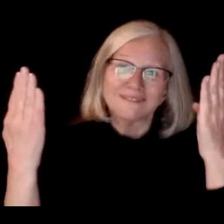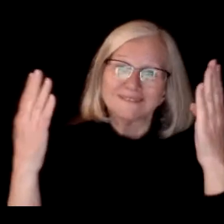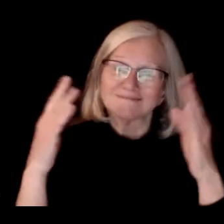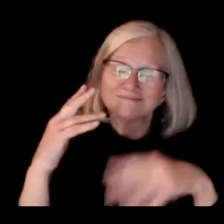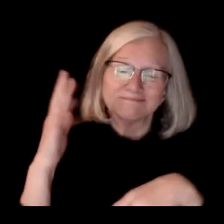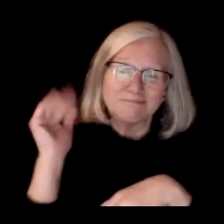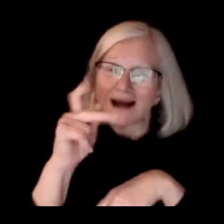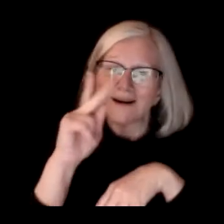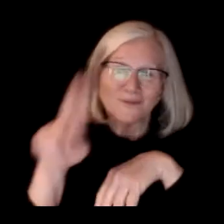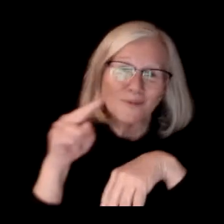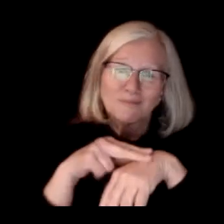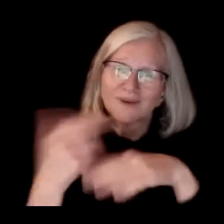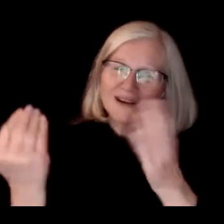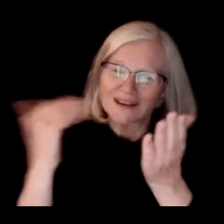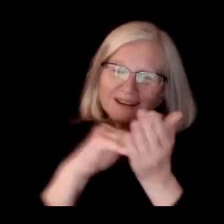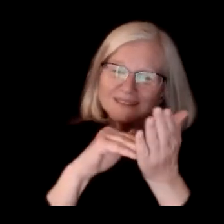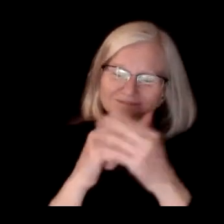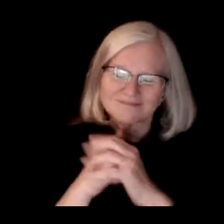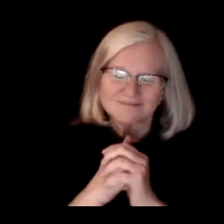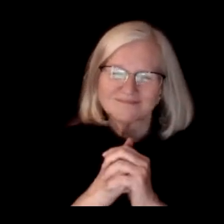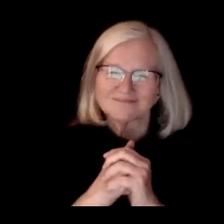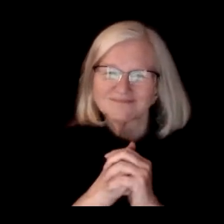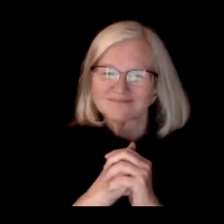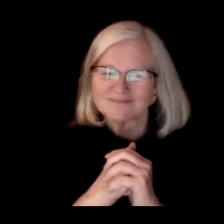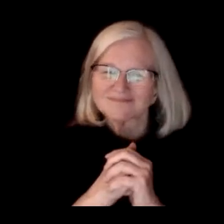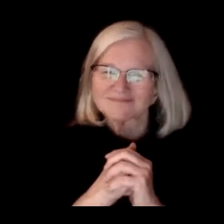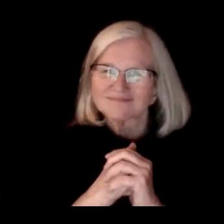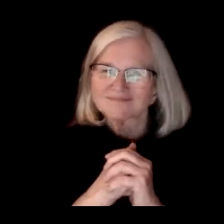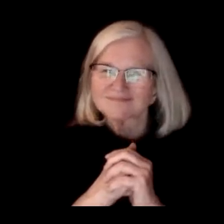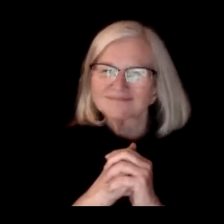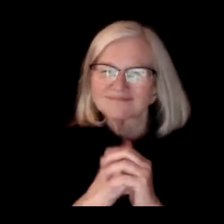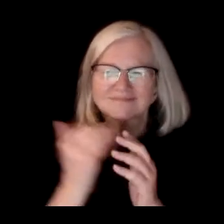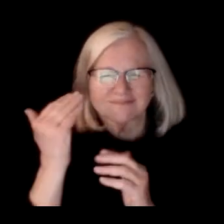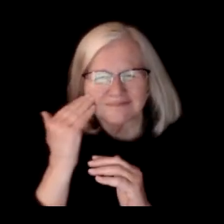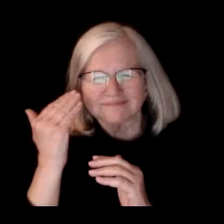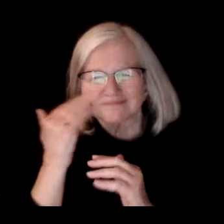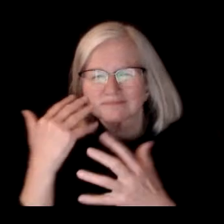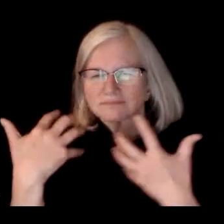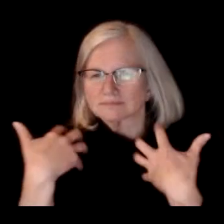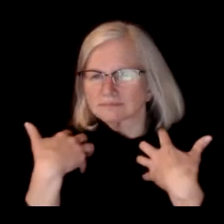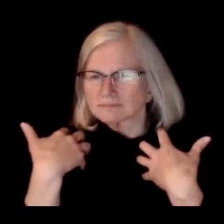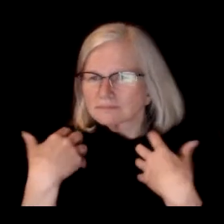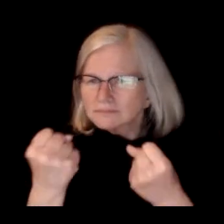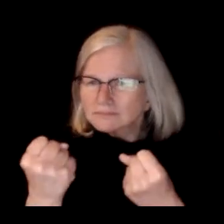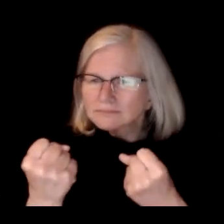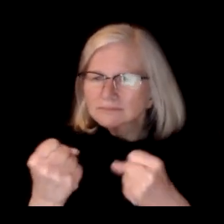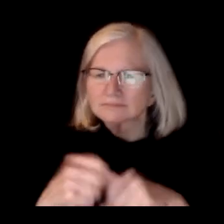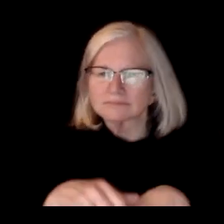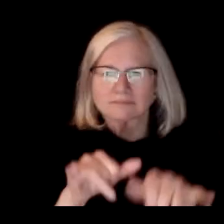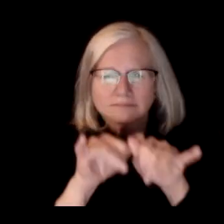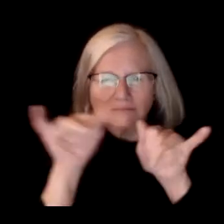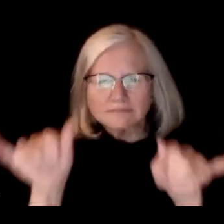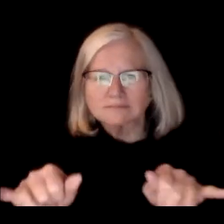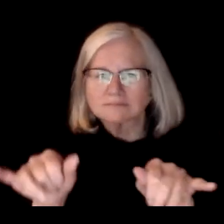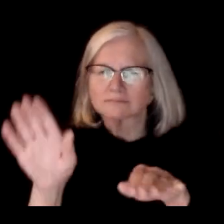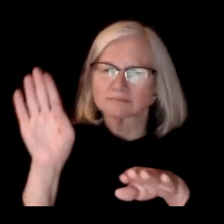just about everything about our healthcare system, our businesses, our civic life. So